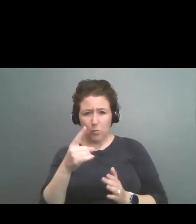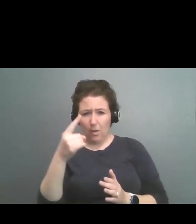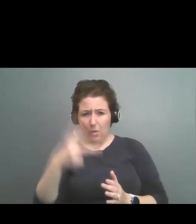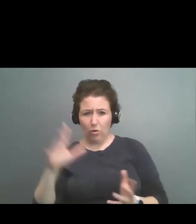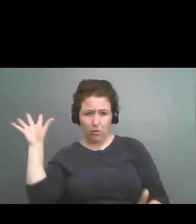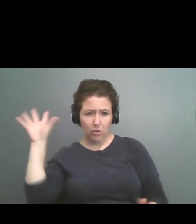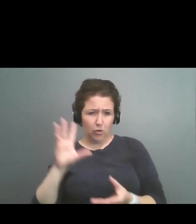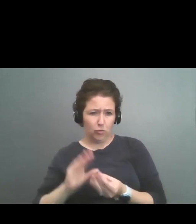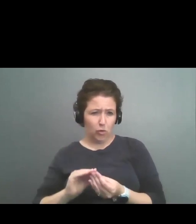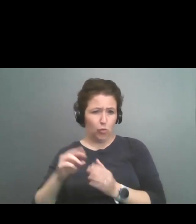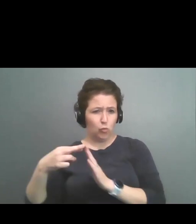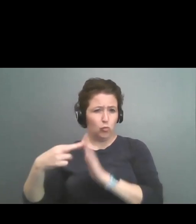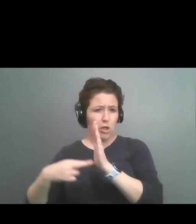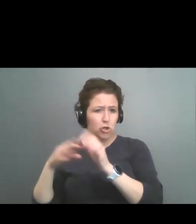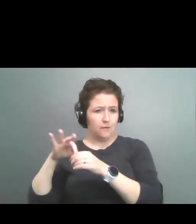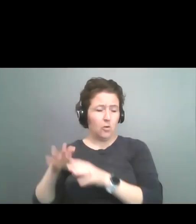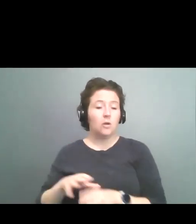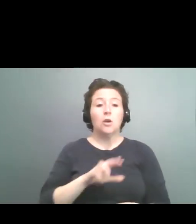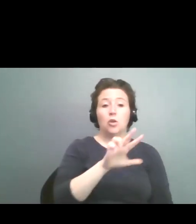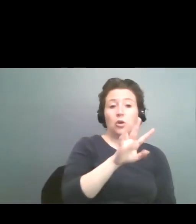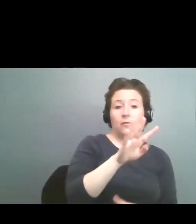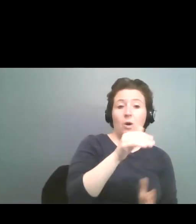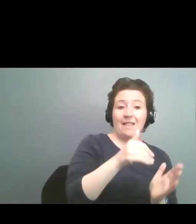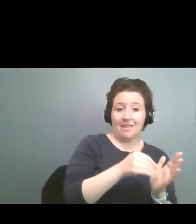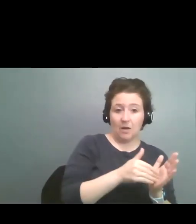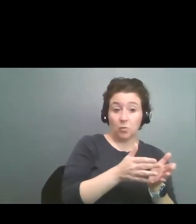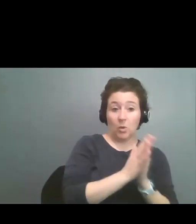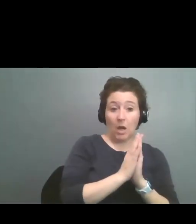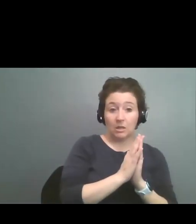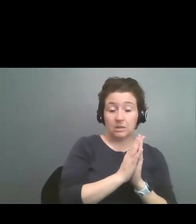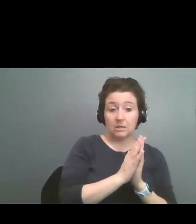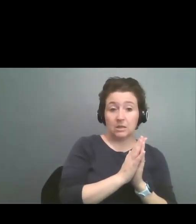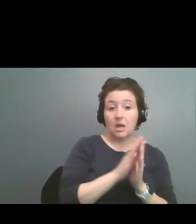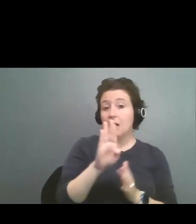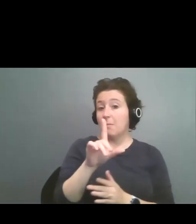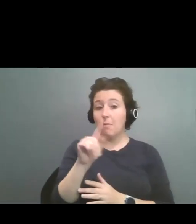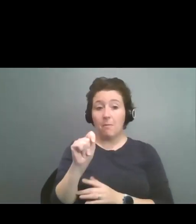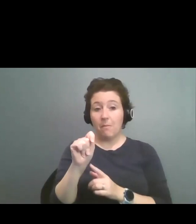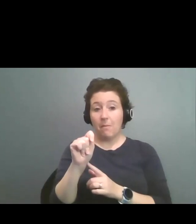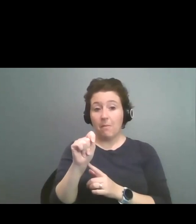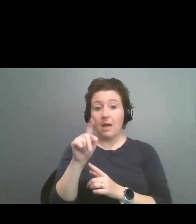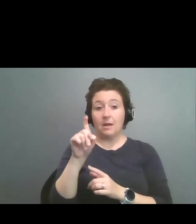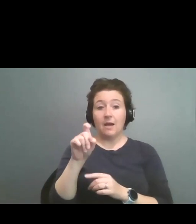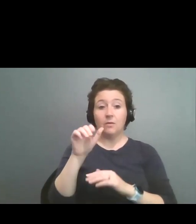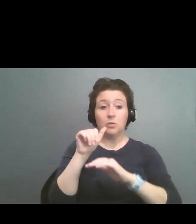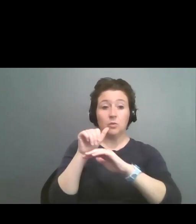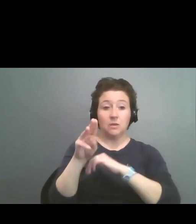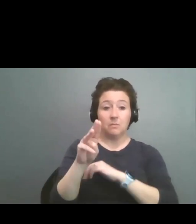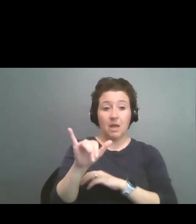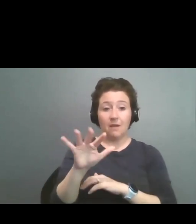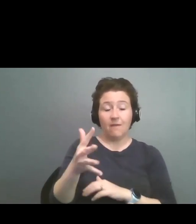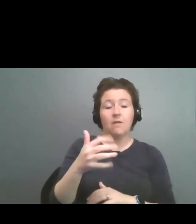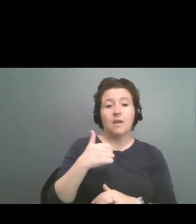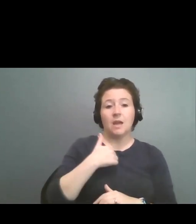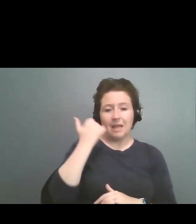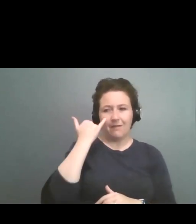So 34,000 requests, not ballots. Our ballots cannot go in the mail until May 5th. if I said that wrong, I